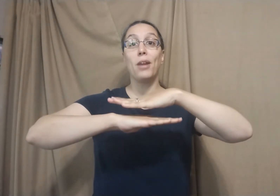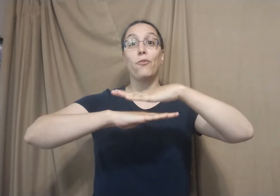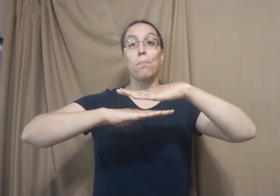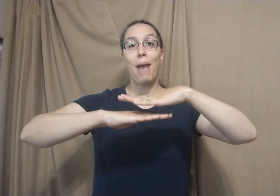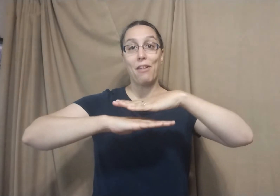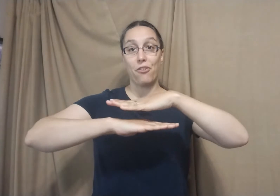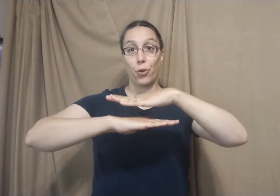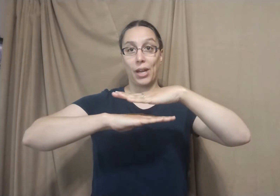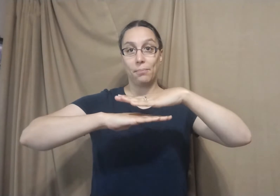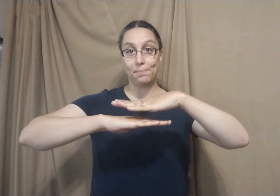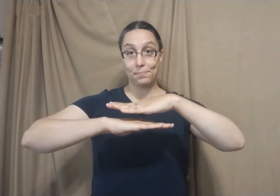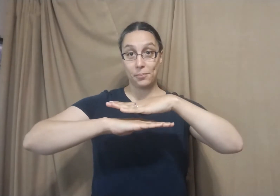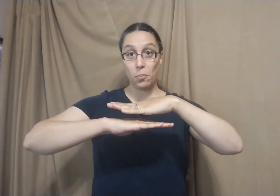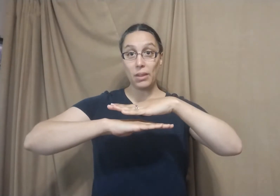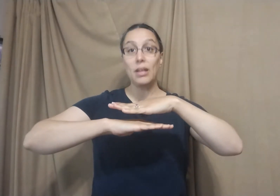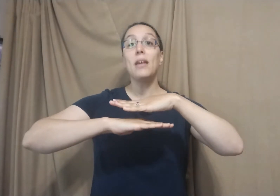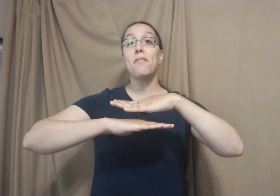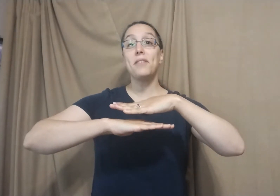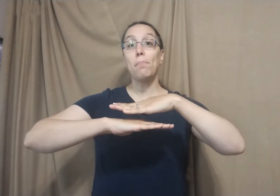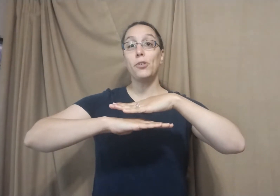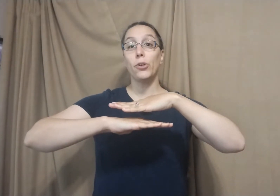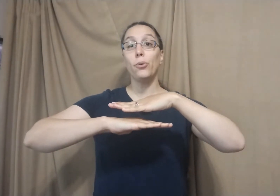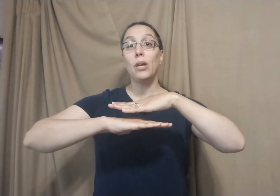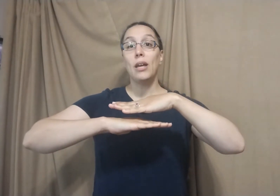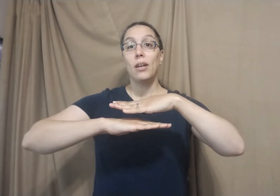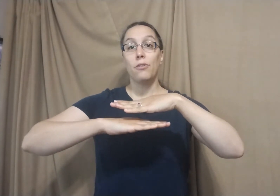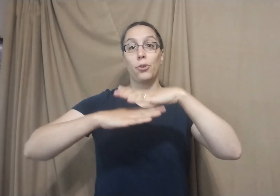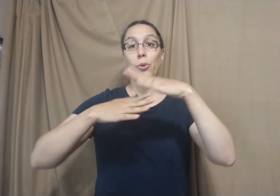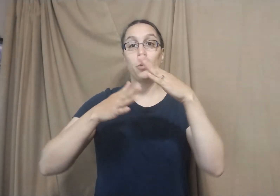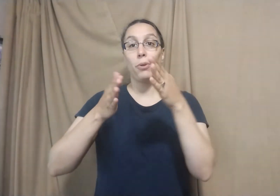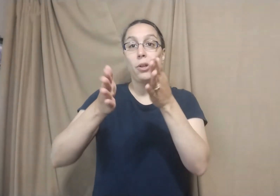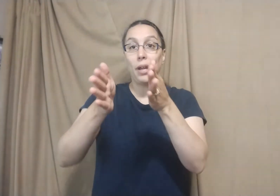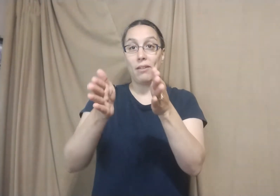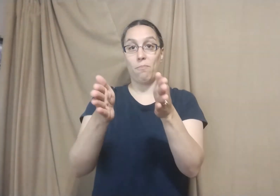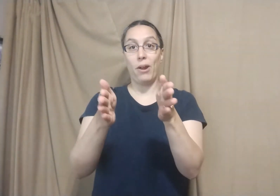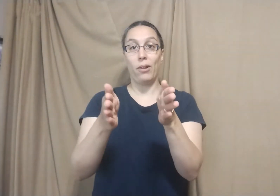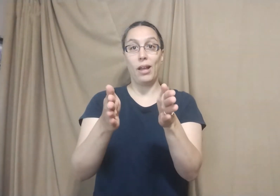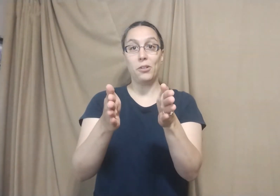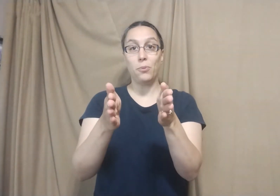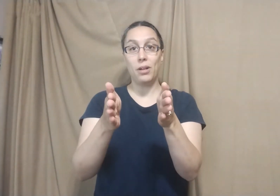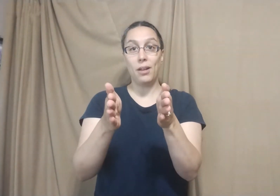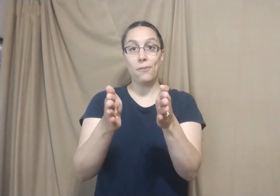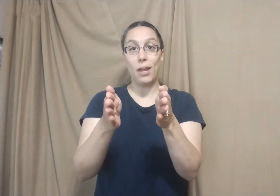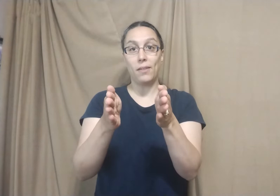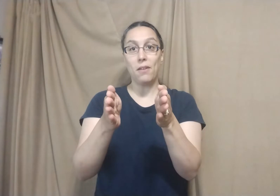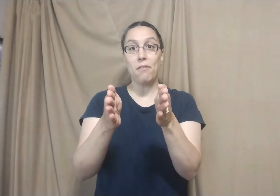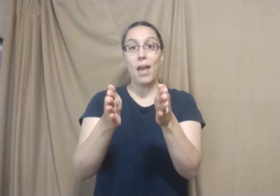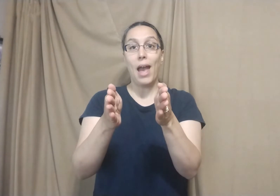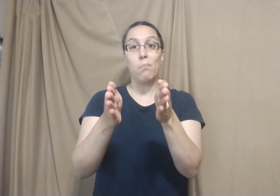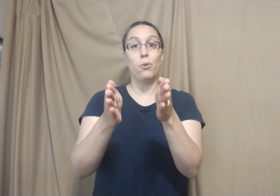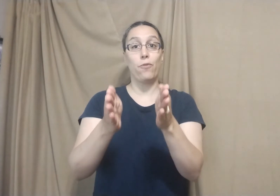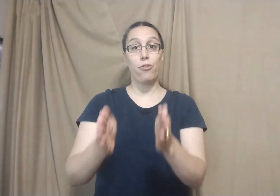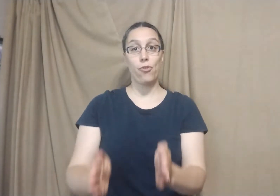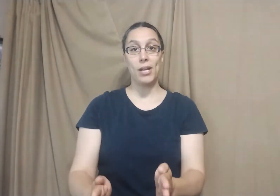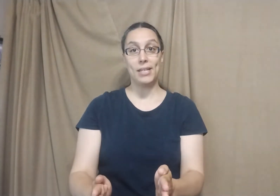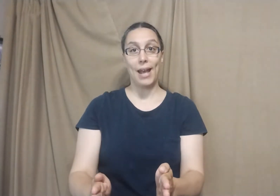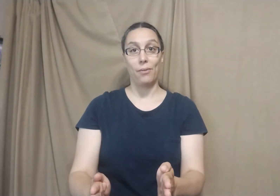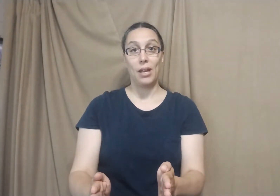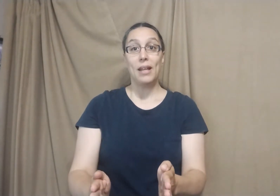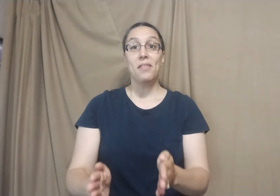for mastery. Step two is you're going to bring your hands parallel to one another like this and move straight down. This